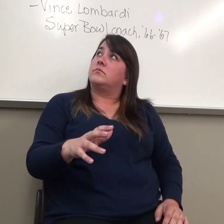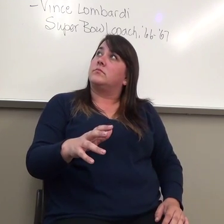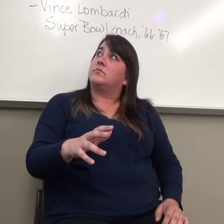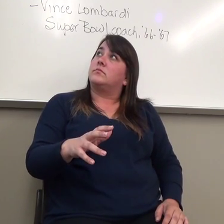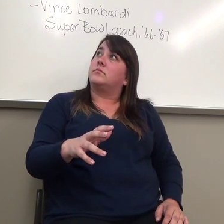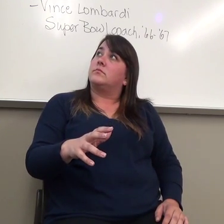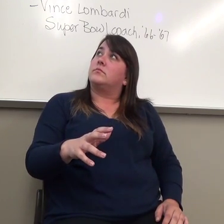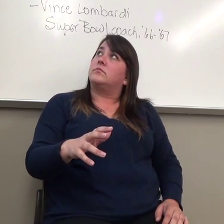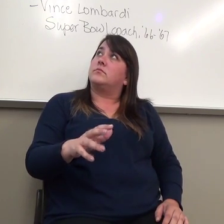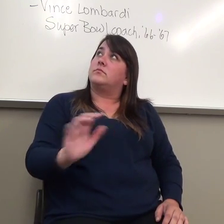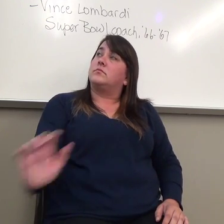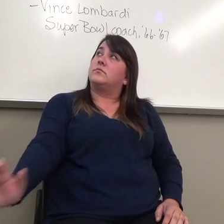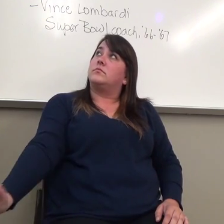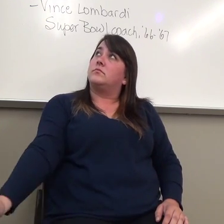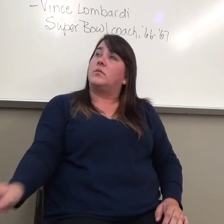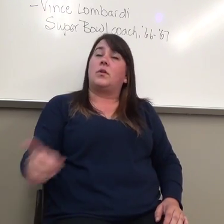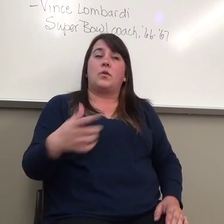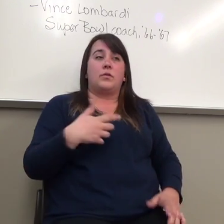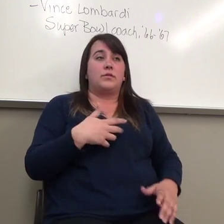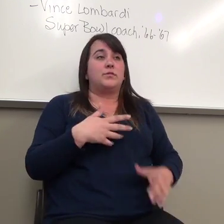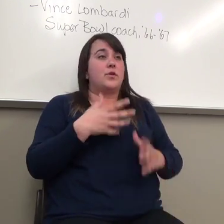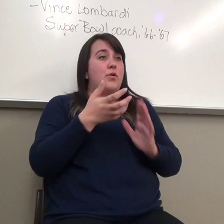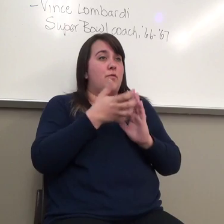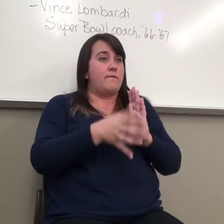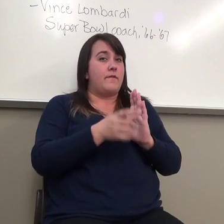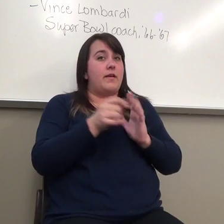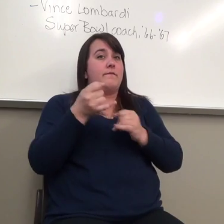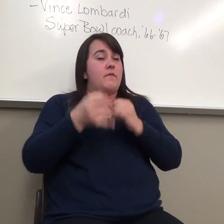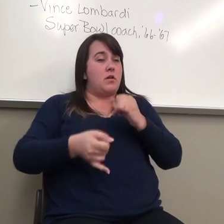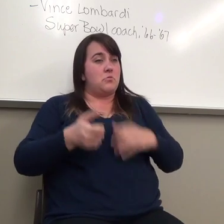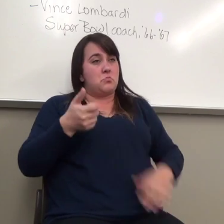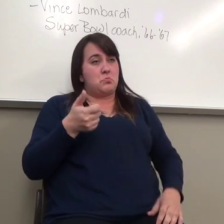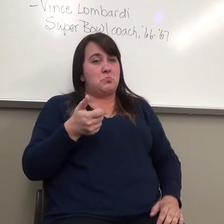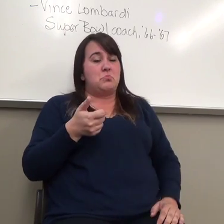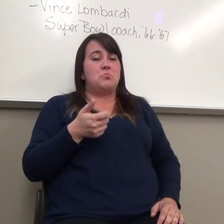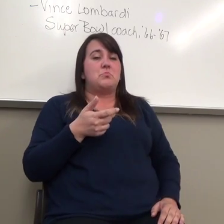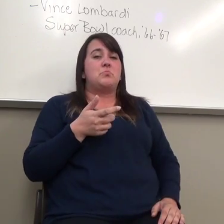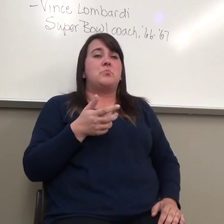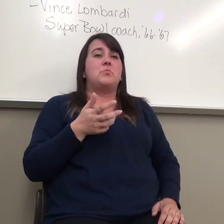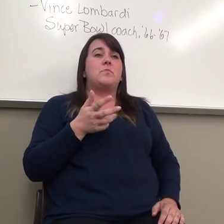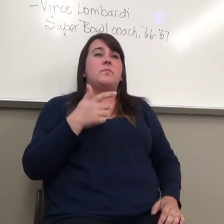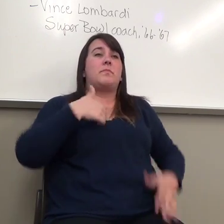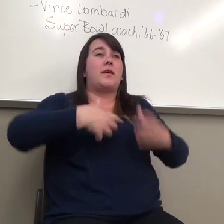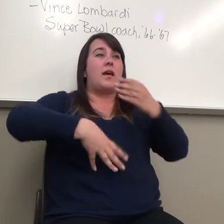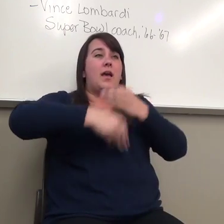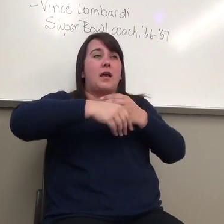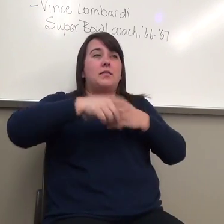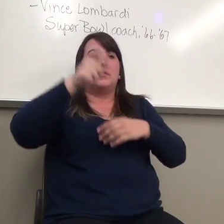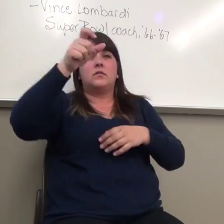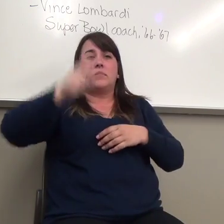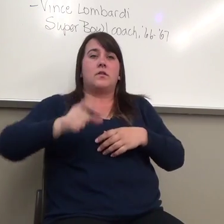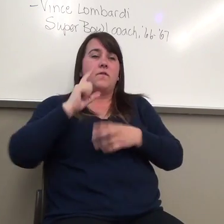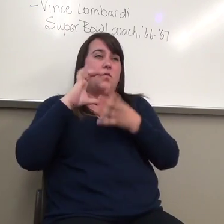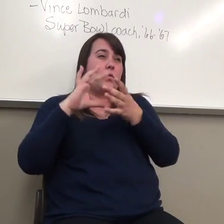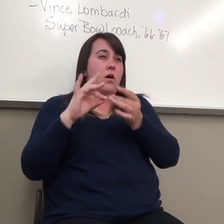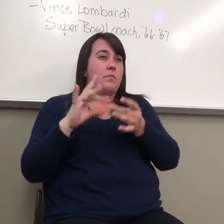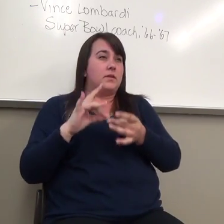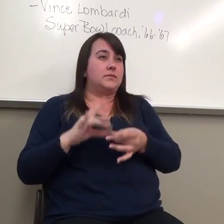Okay, oh, it looks like you already got back and did another one. I also added a comment. I don't know whether those